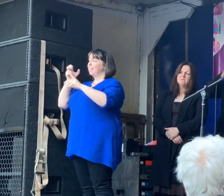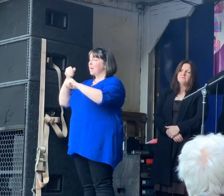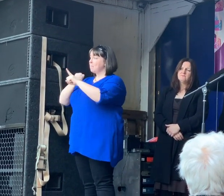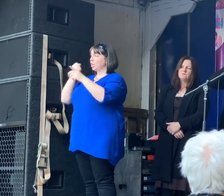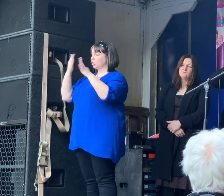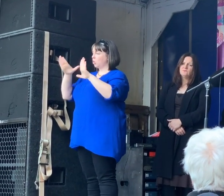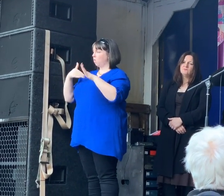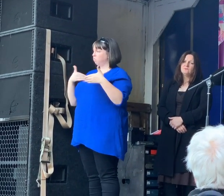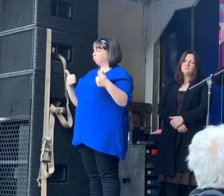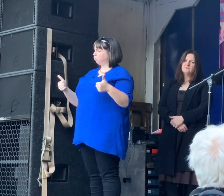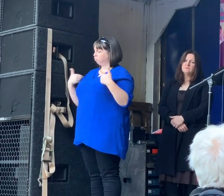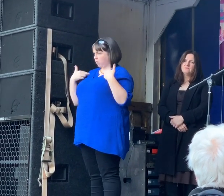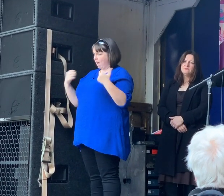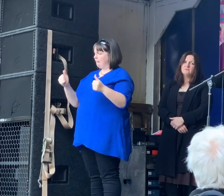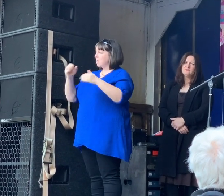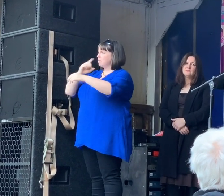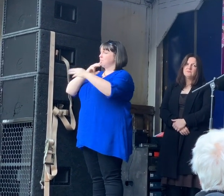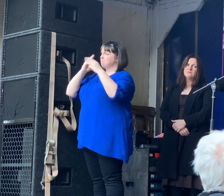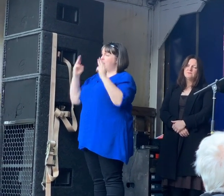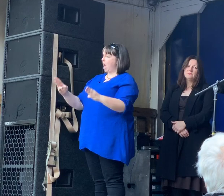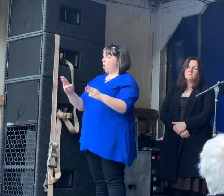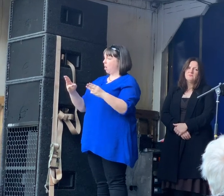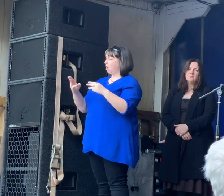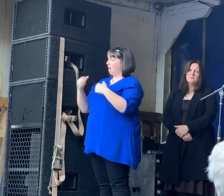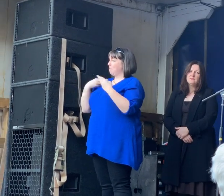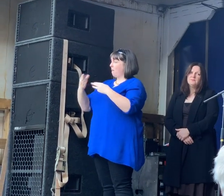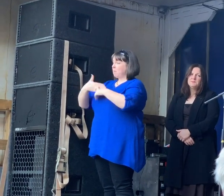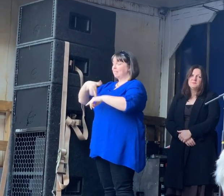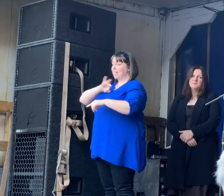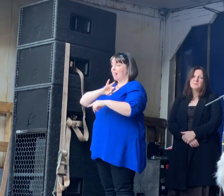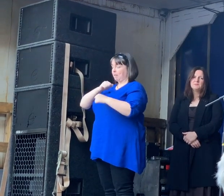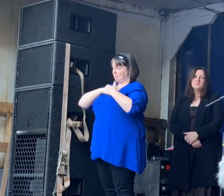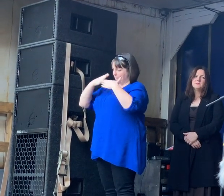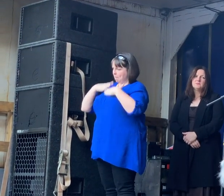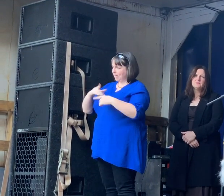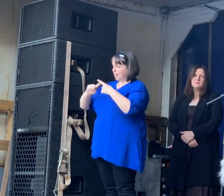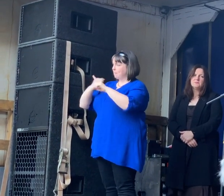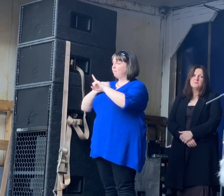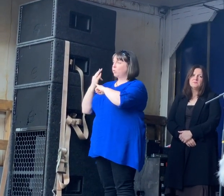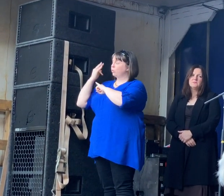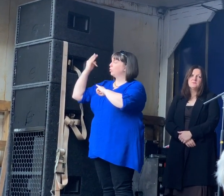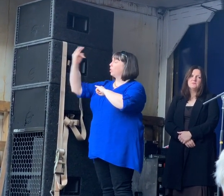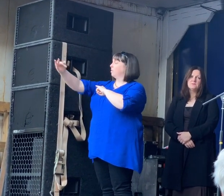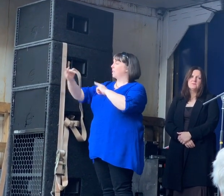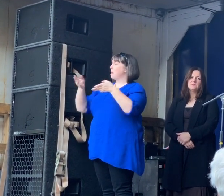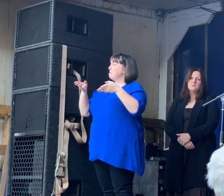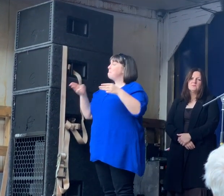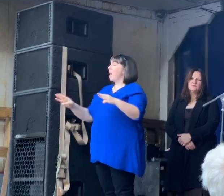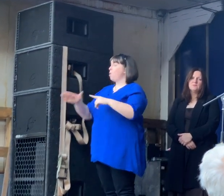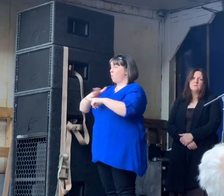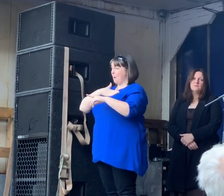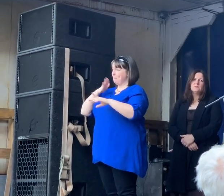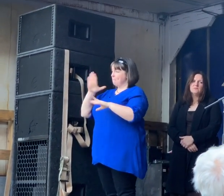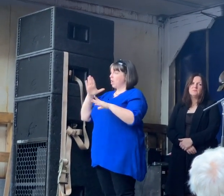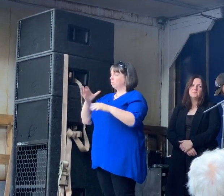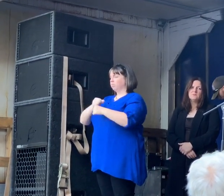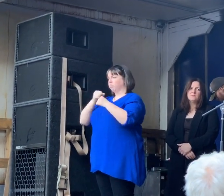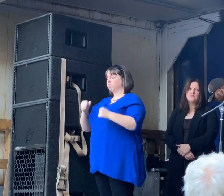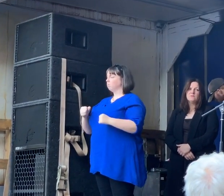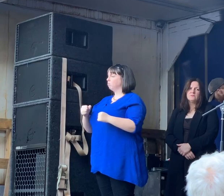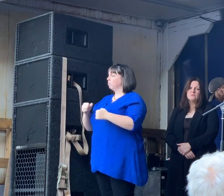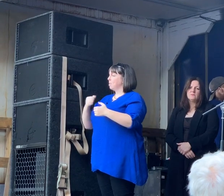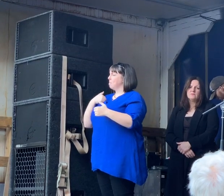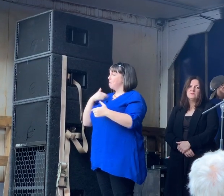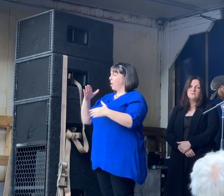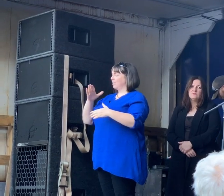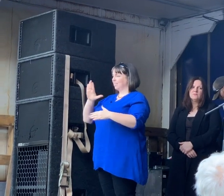power over ourselves, over our bodies, and over our futures. A power that we must assert, one that